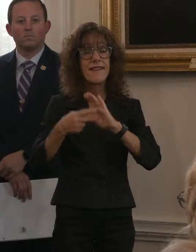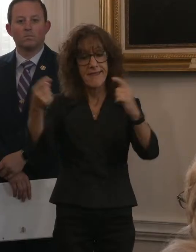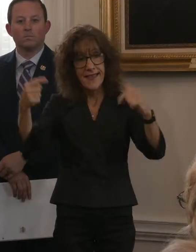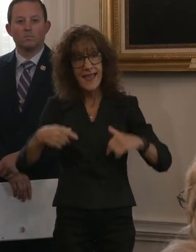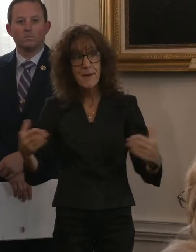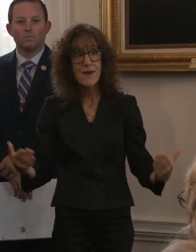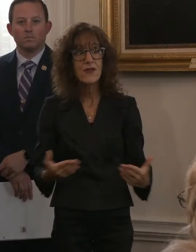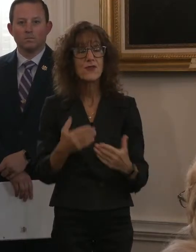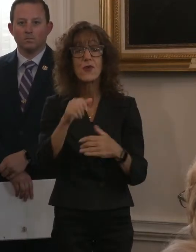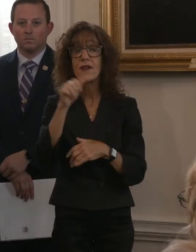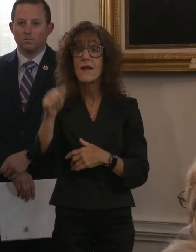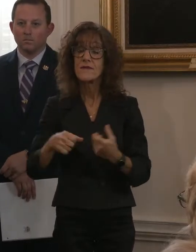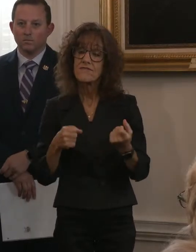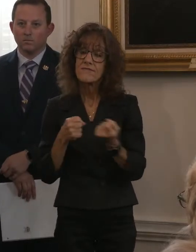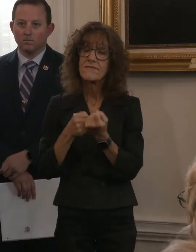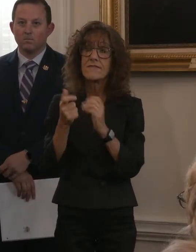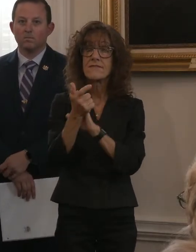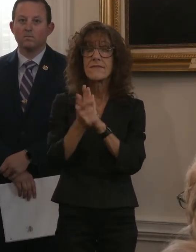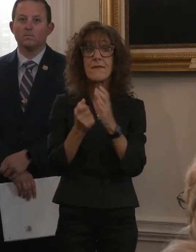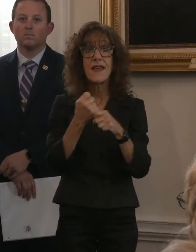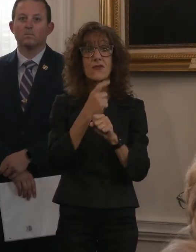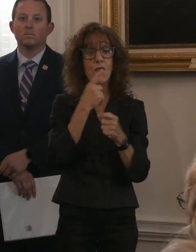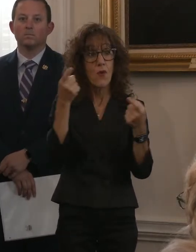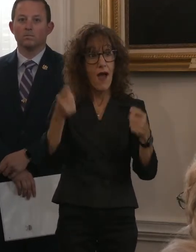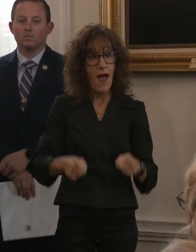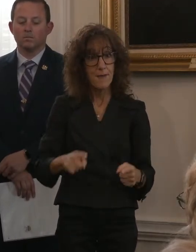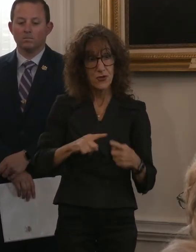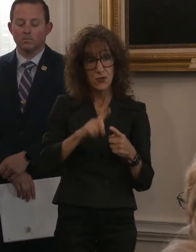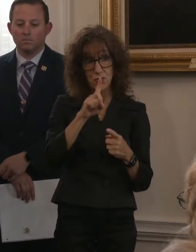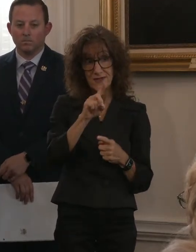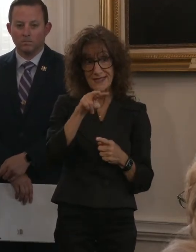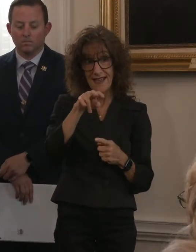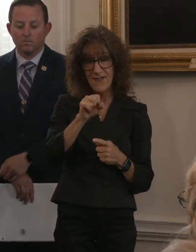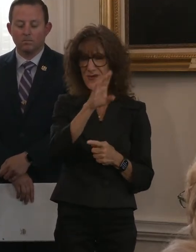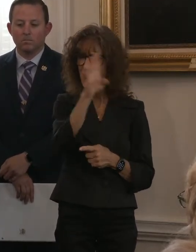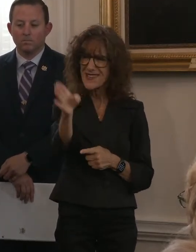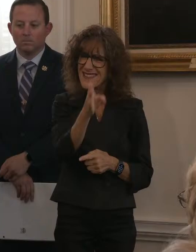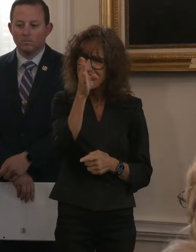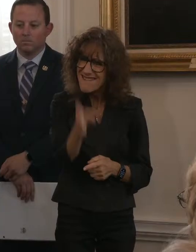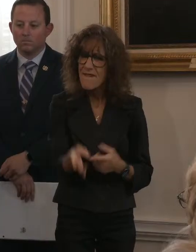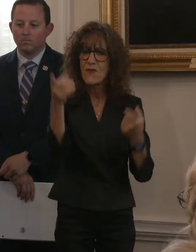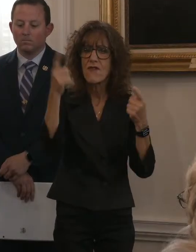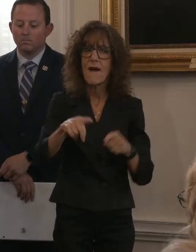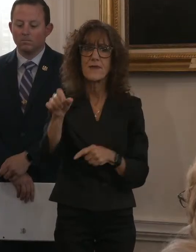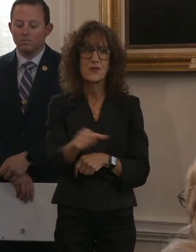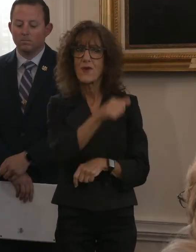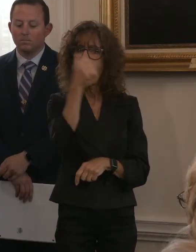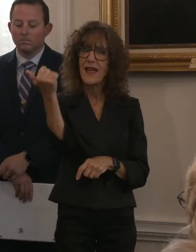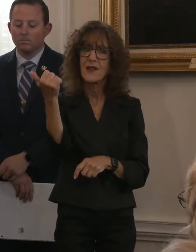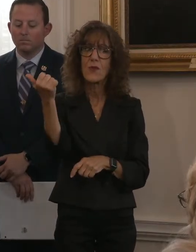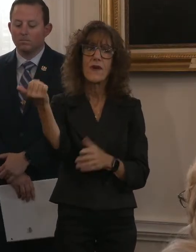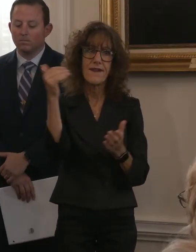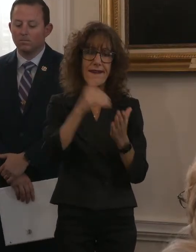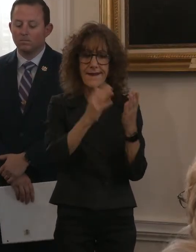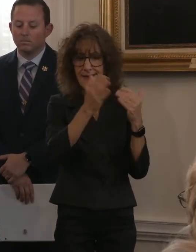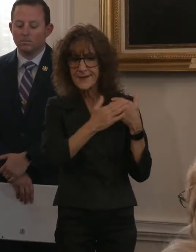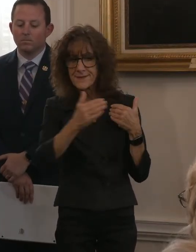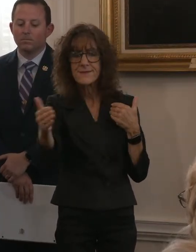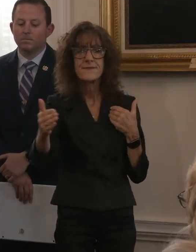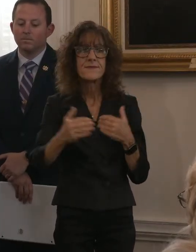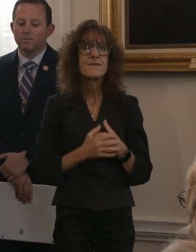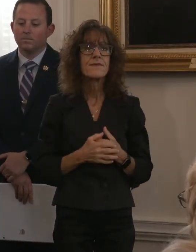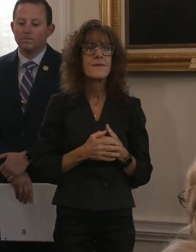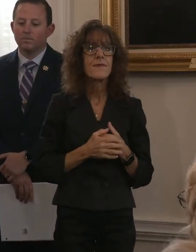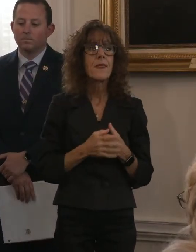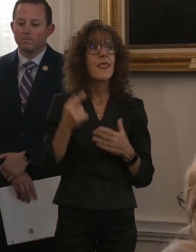Annapolis to advocate for legislation that would help ensure what happened to Davis would never happen to anyone ever again. And